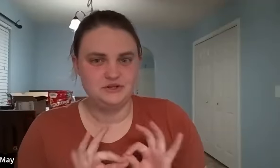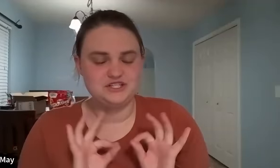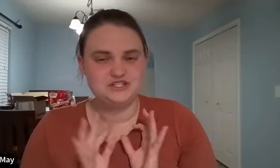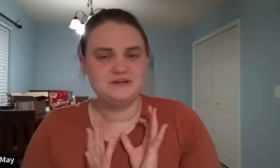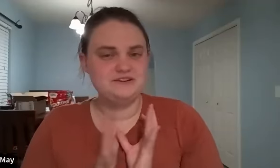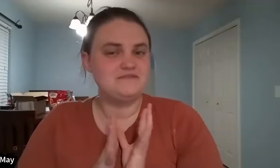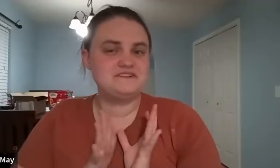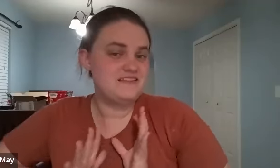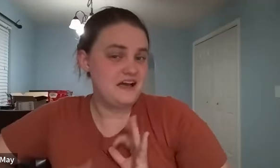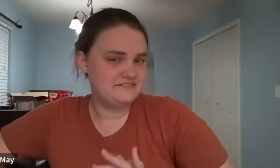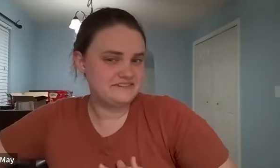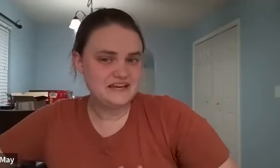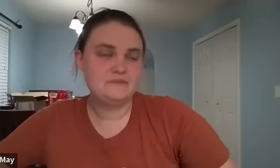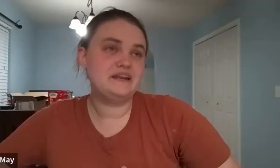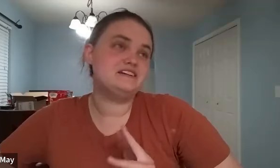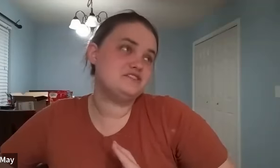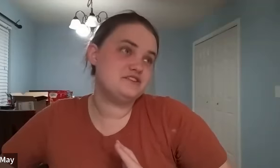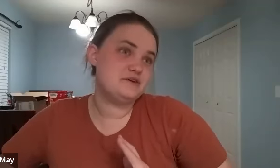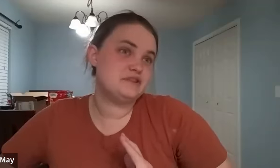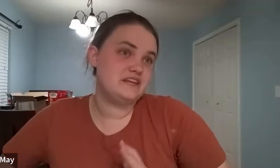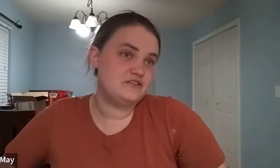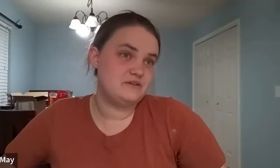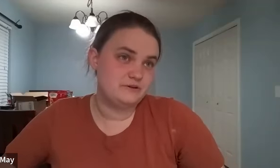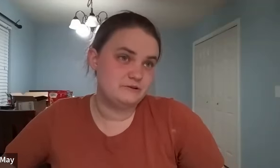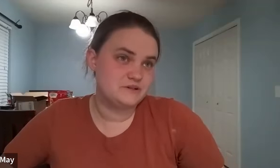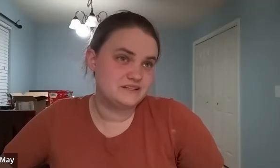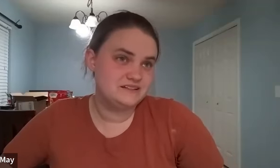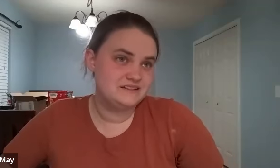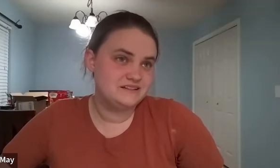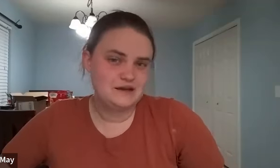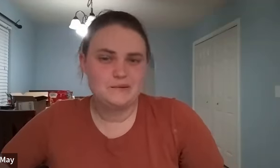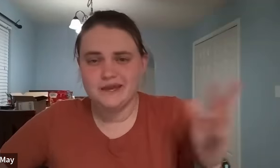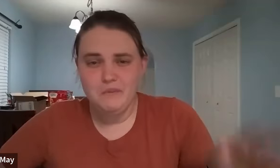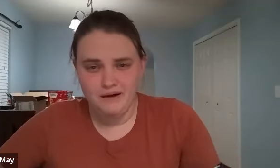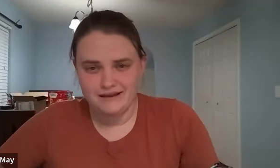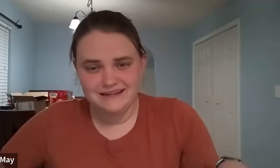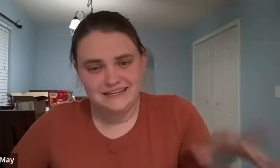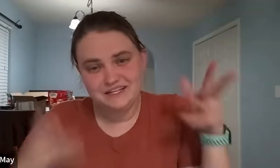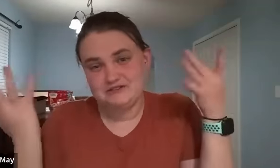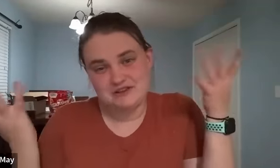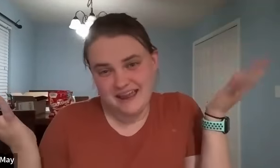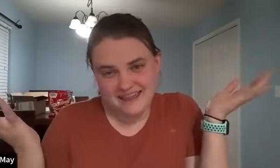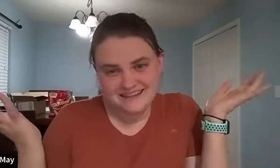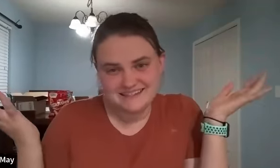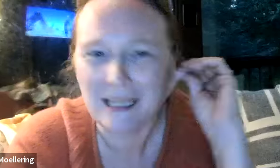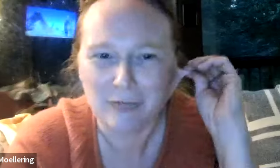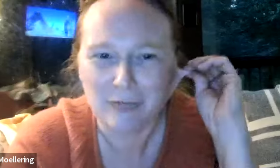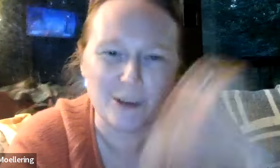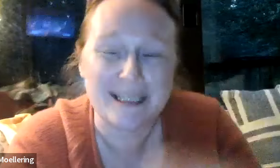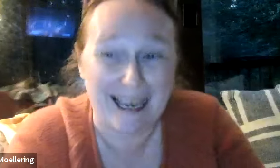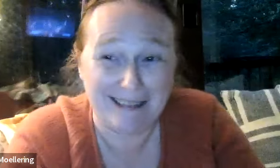just do it in your everyday life. I mean, I guess you could do that with any other language, but I mean, come on. Can you use with sign language, you can do it